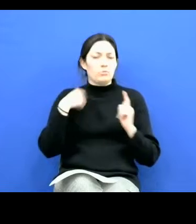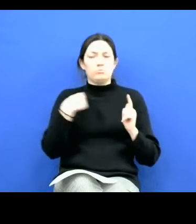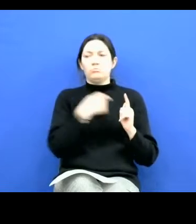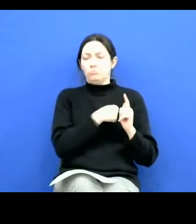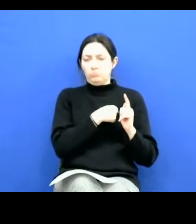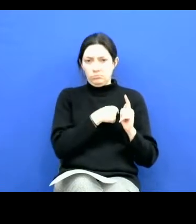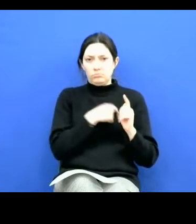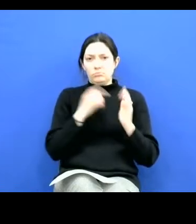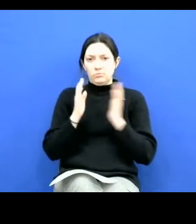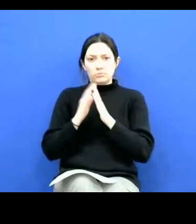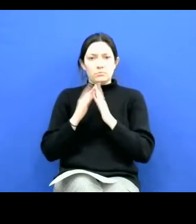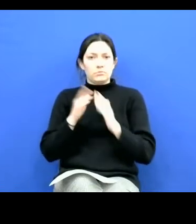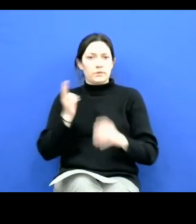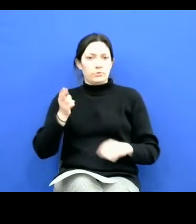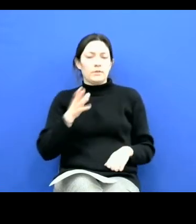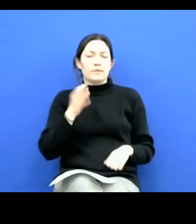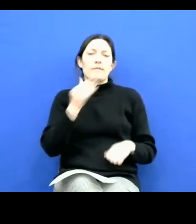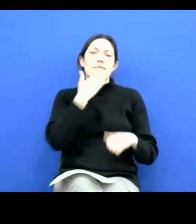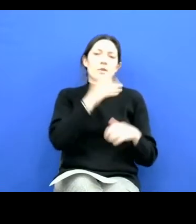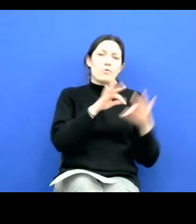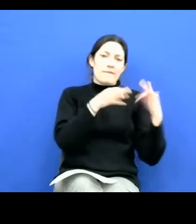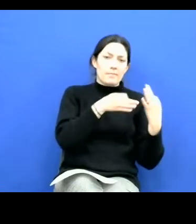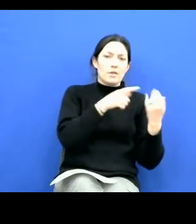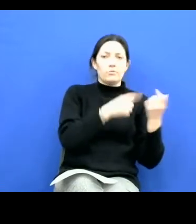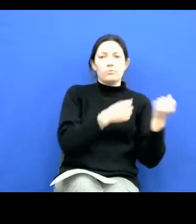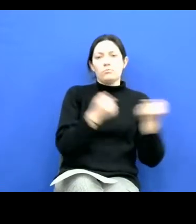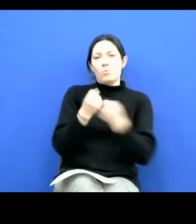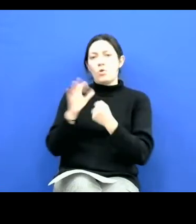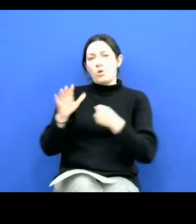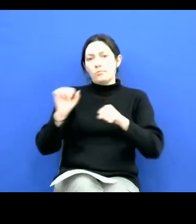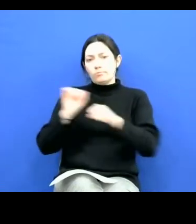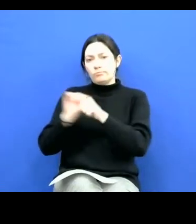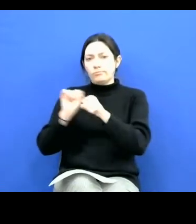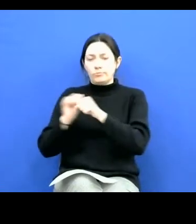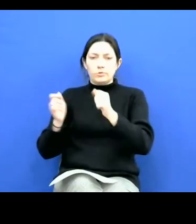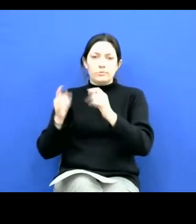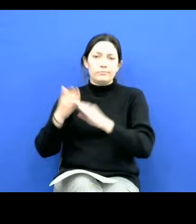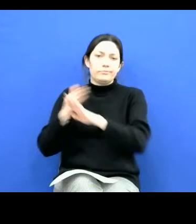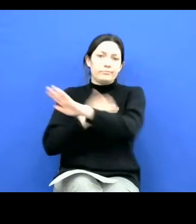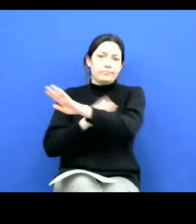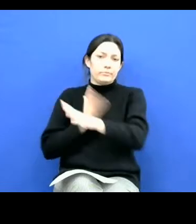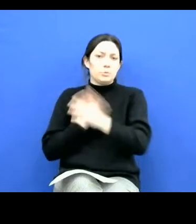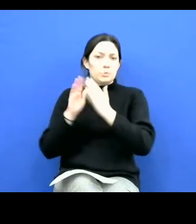supporting her endeavors and commitment to the betterment of our community. Seconded.